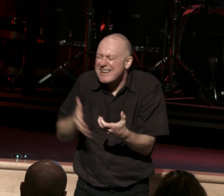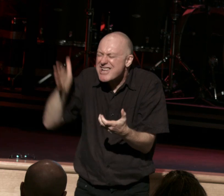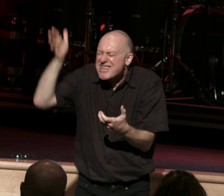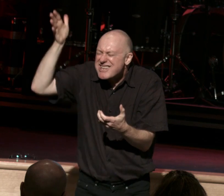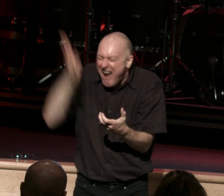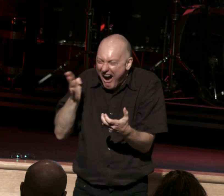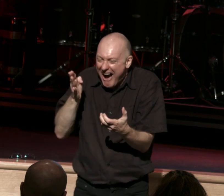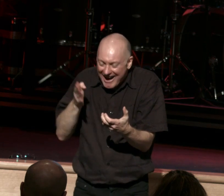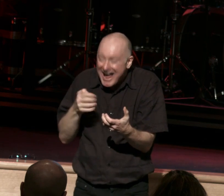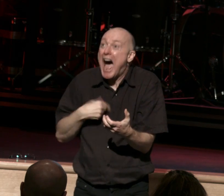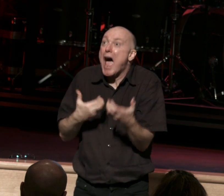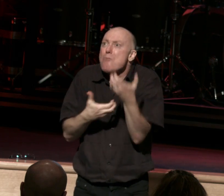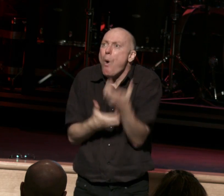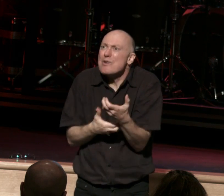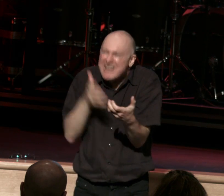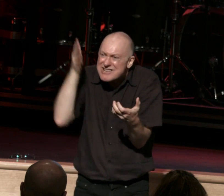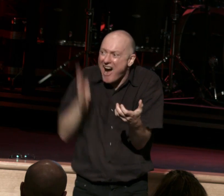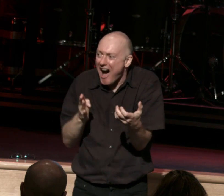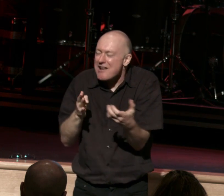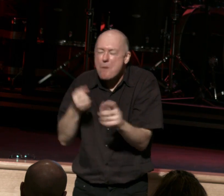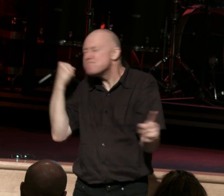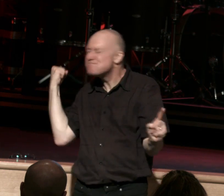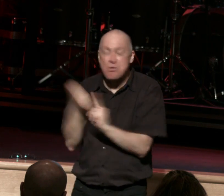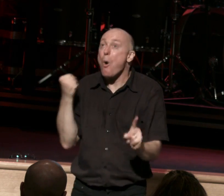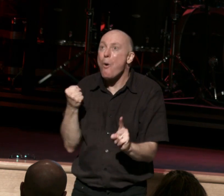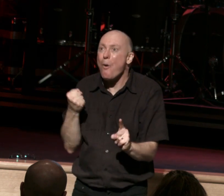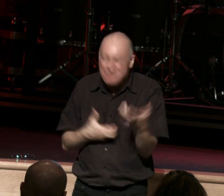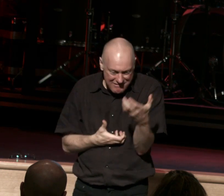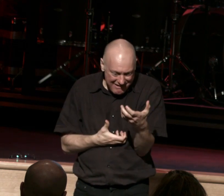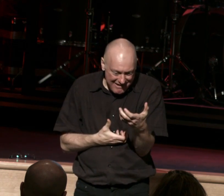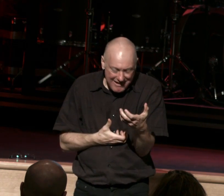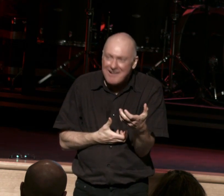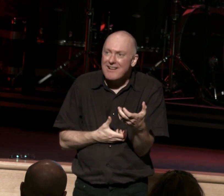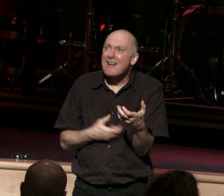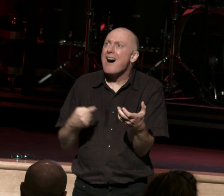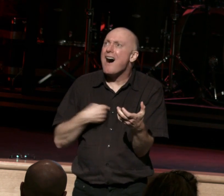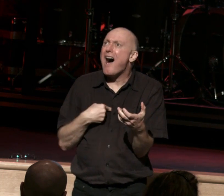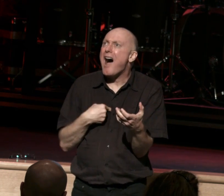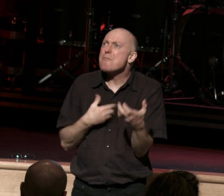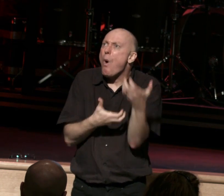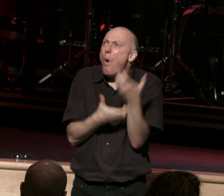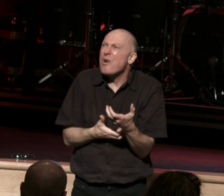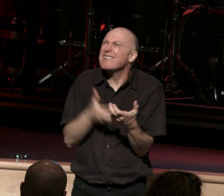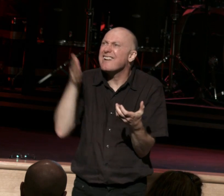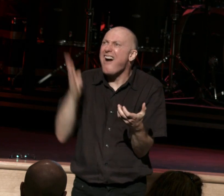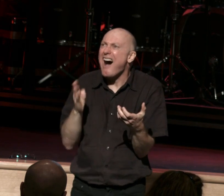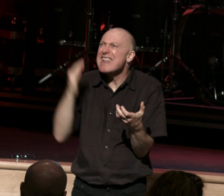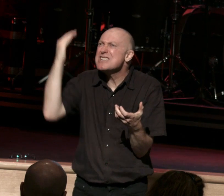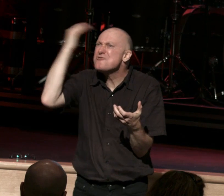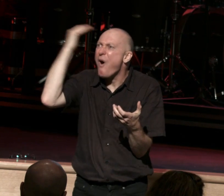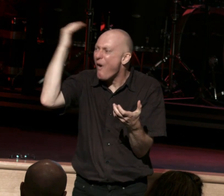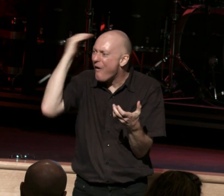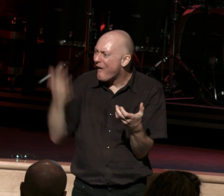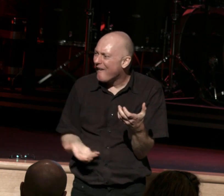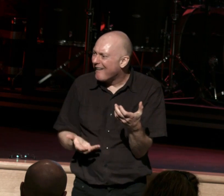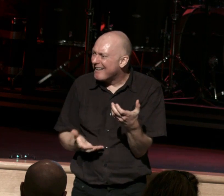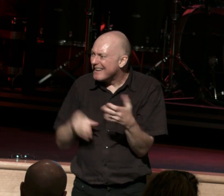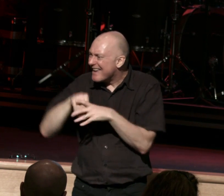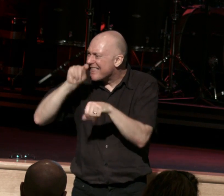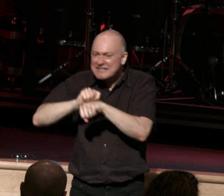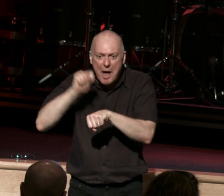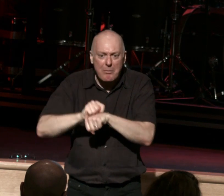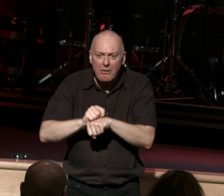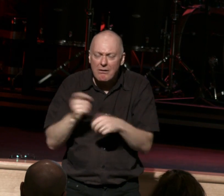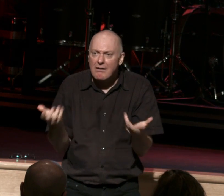holding God. Boom, okay? He's holding God, and he knows it. And